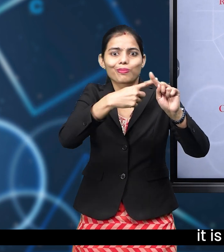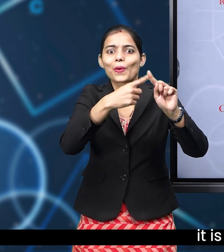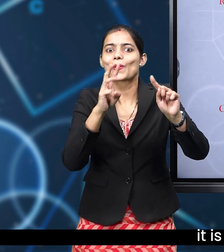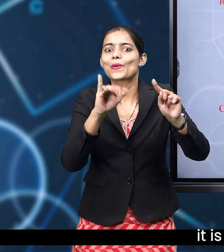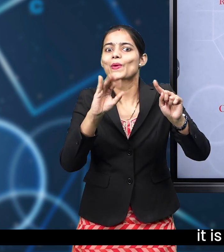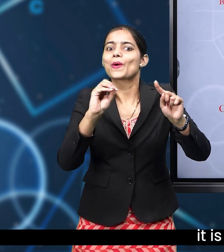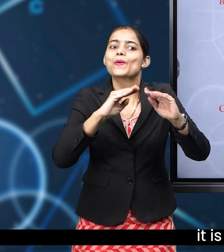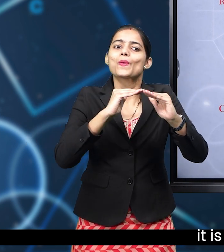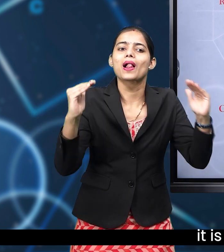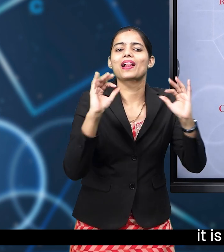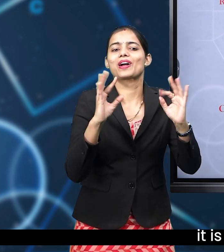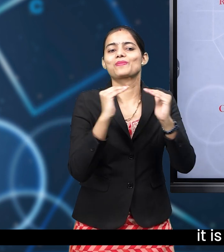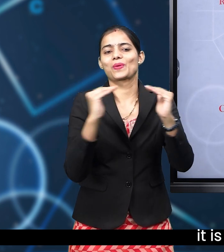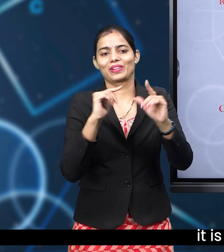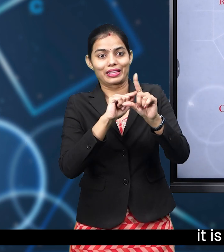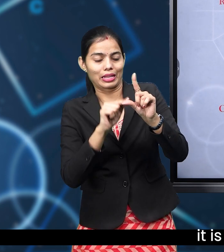complete angle.